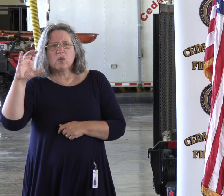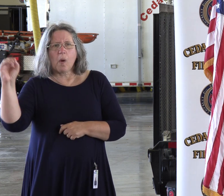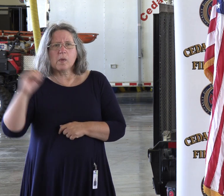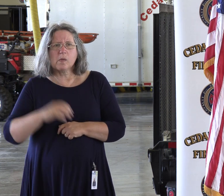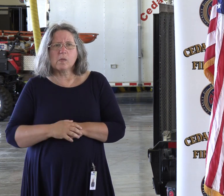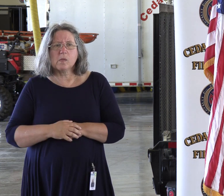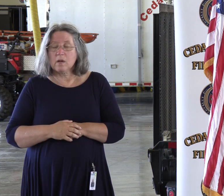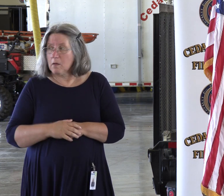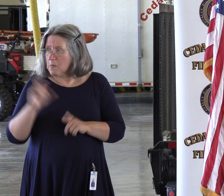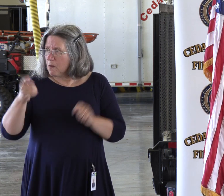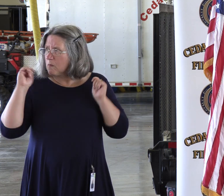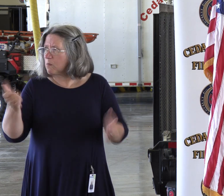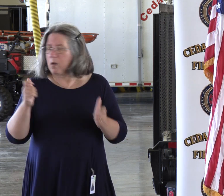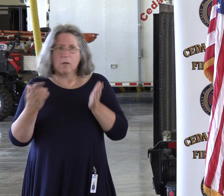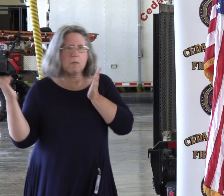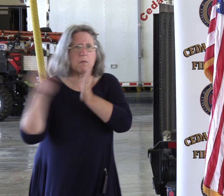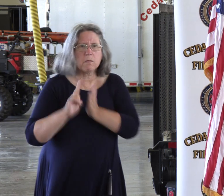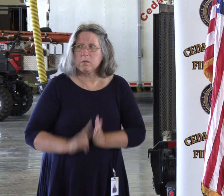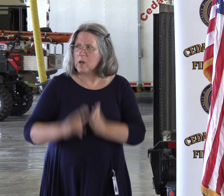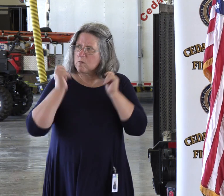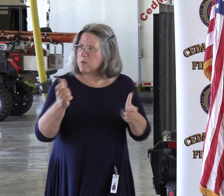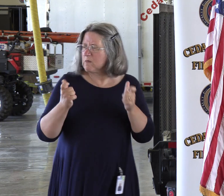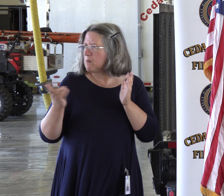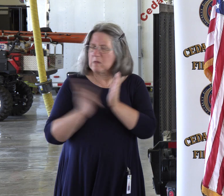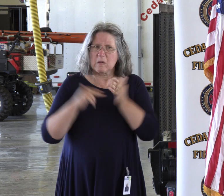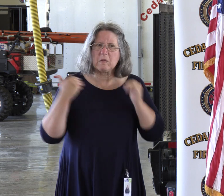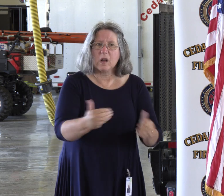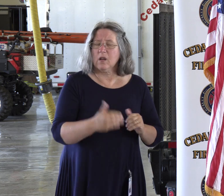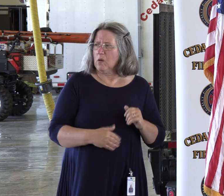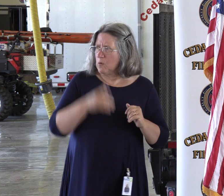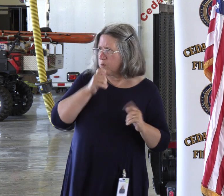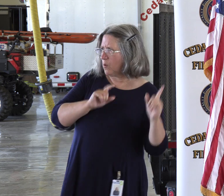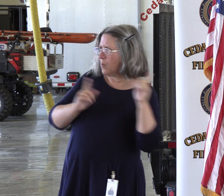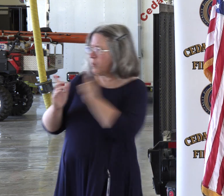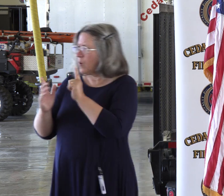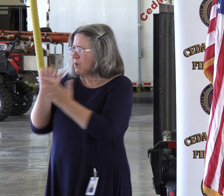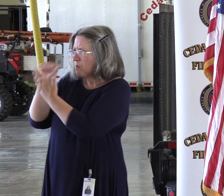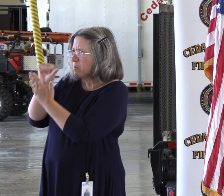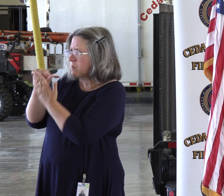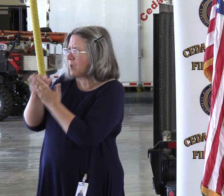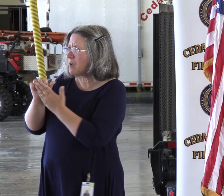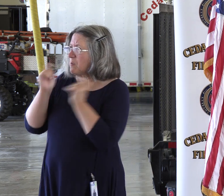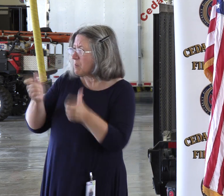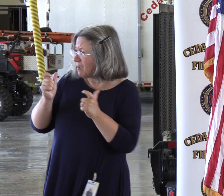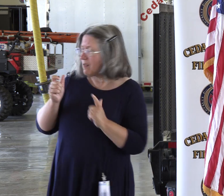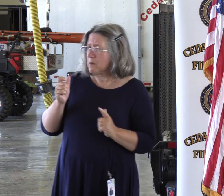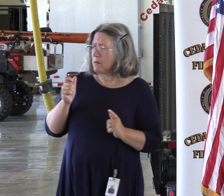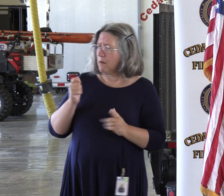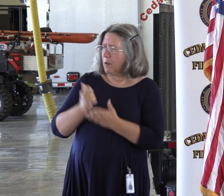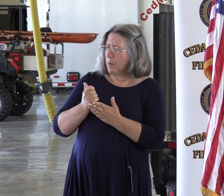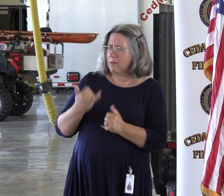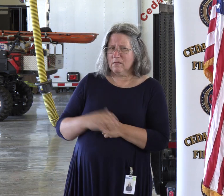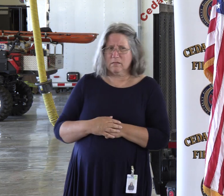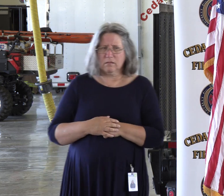any agreement with these contractors who solicit your repair work, especially if you